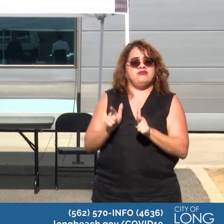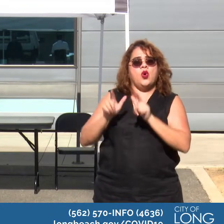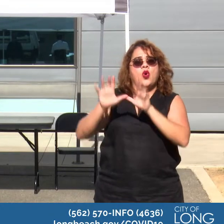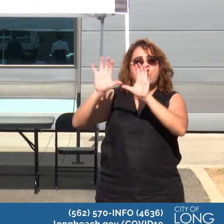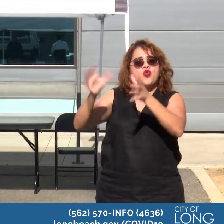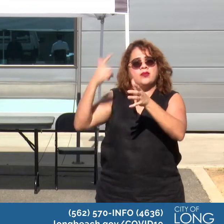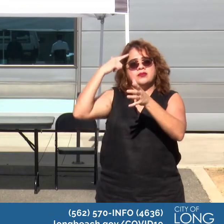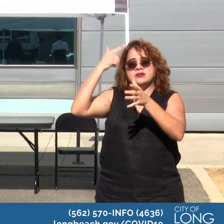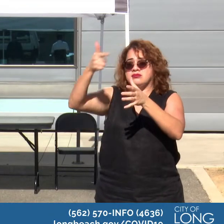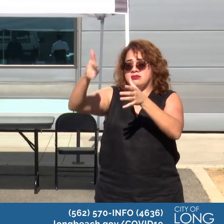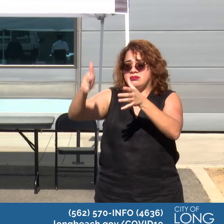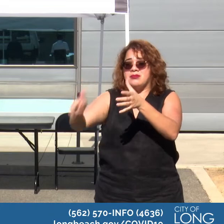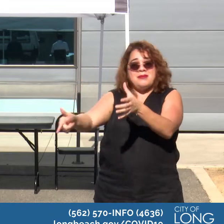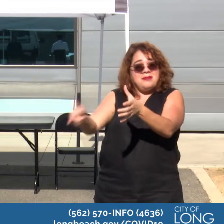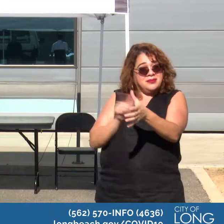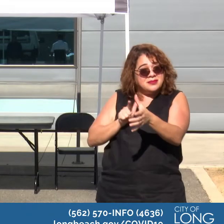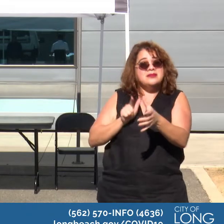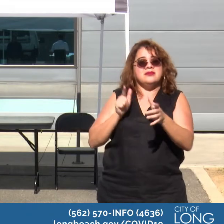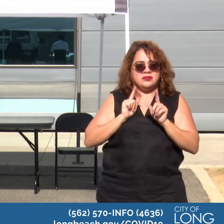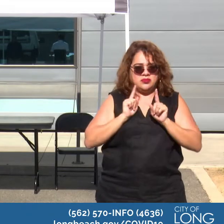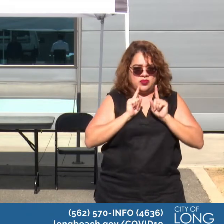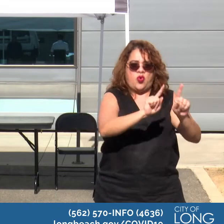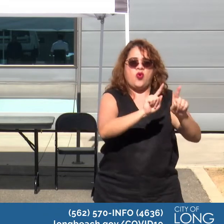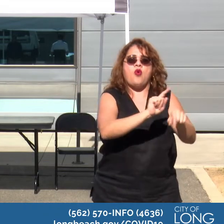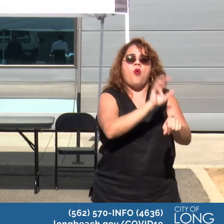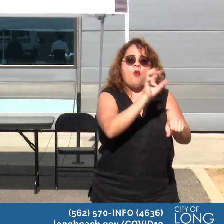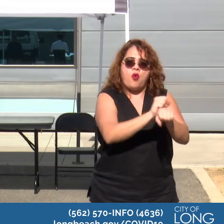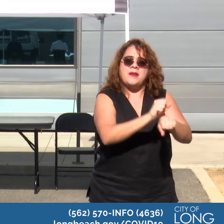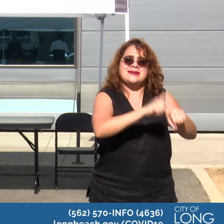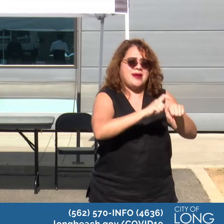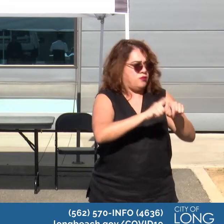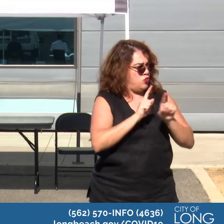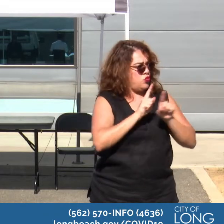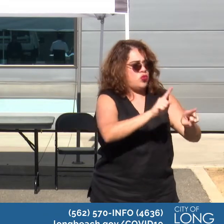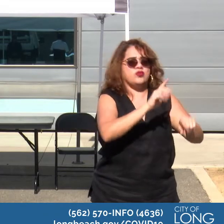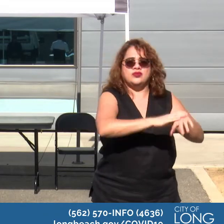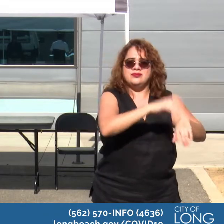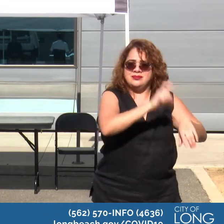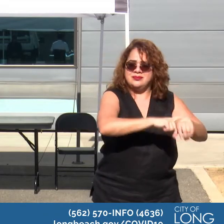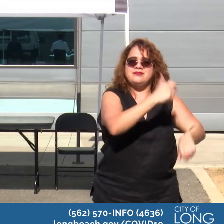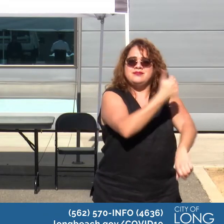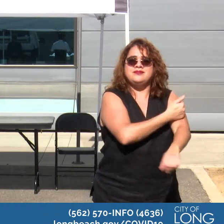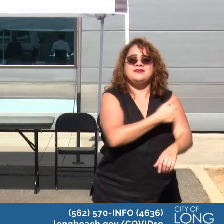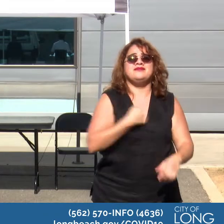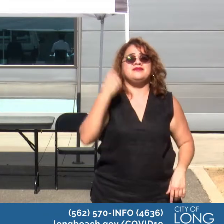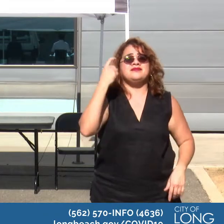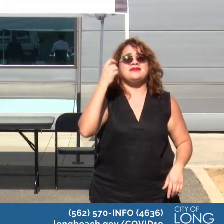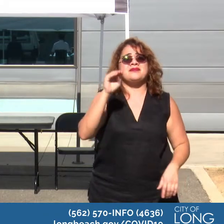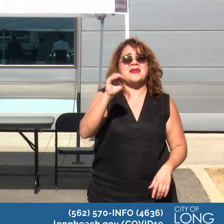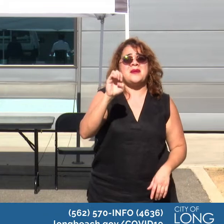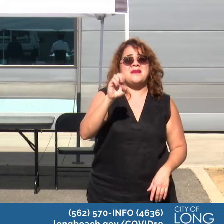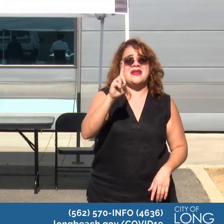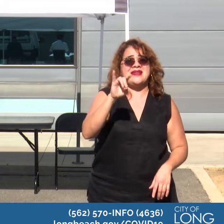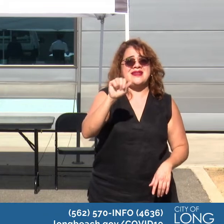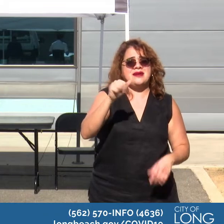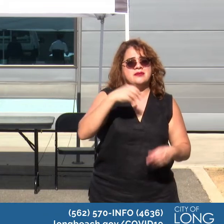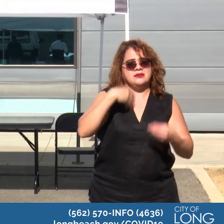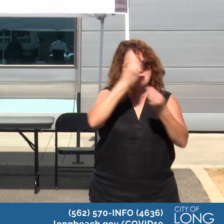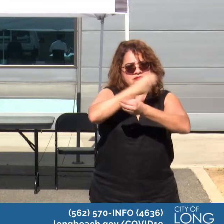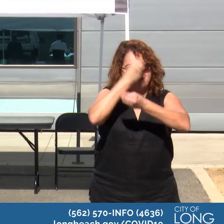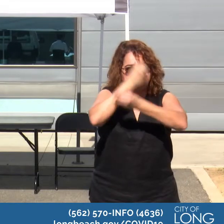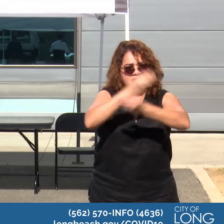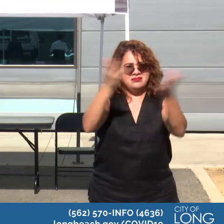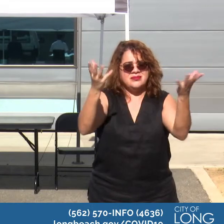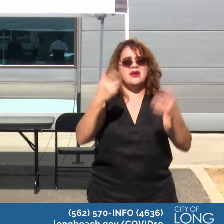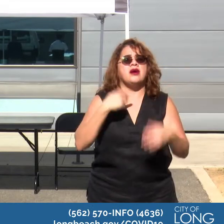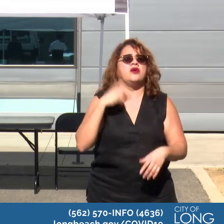about that. And as we take this, I just want to make very clear to the media, I've been reading a lot of reports about disaster stories happening